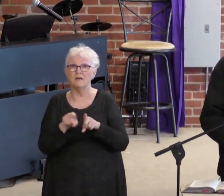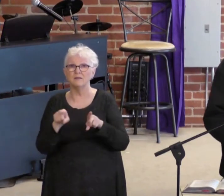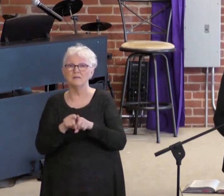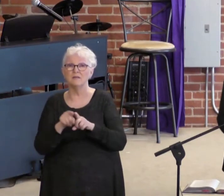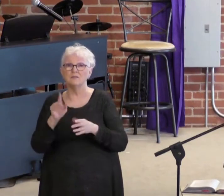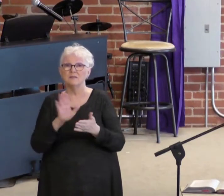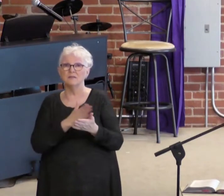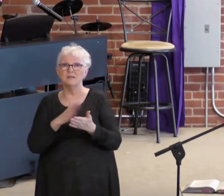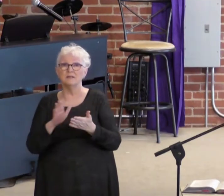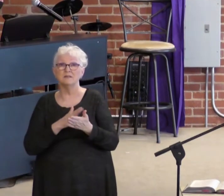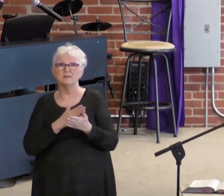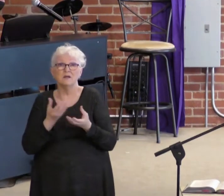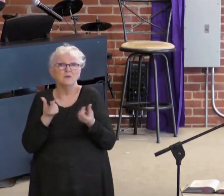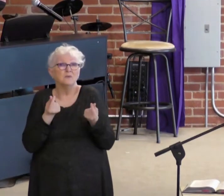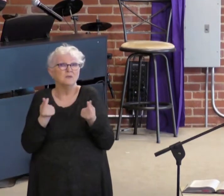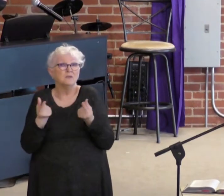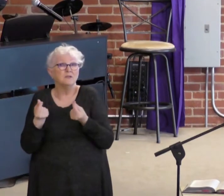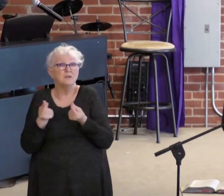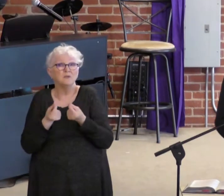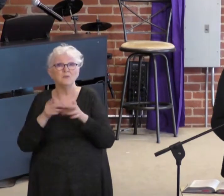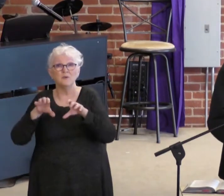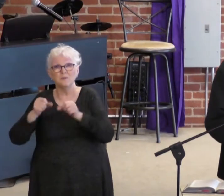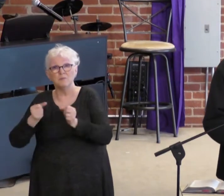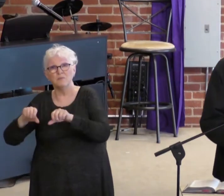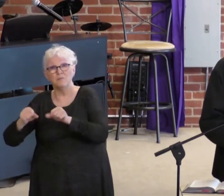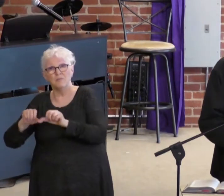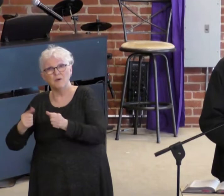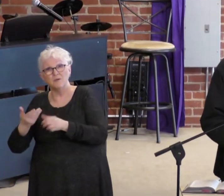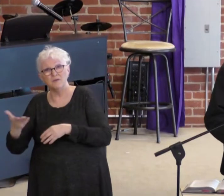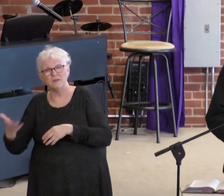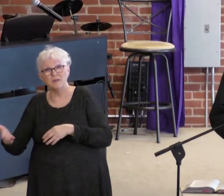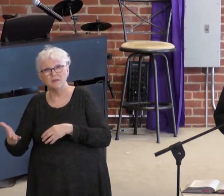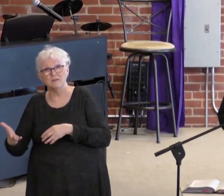we do with broken things except throw them away?